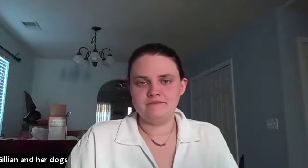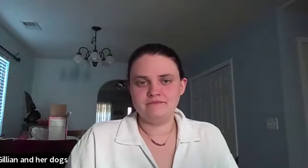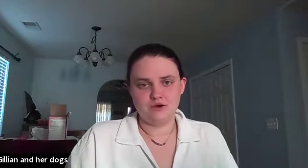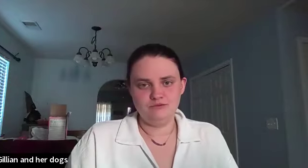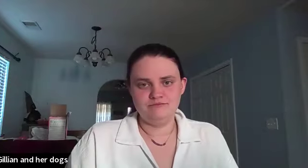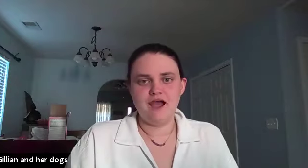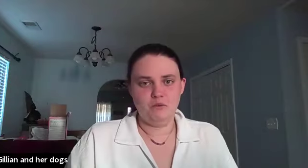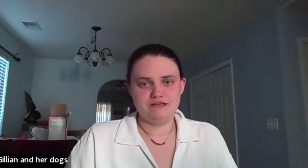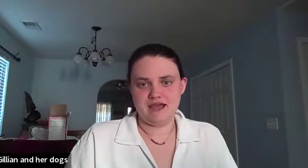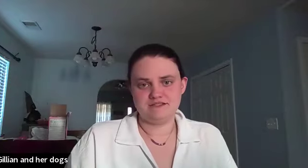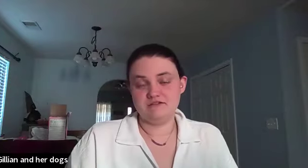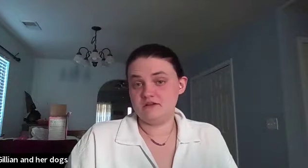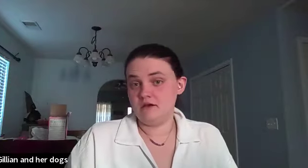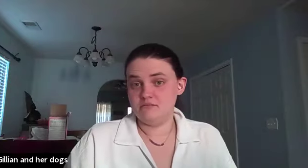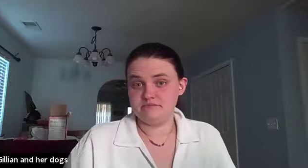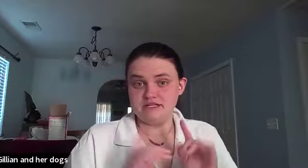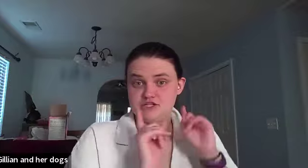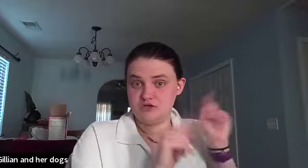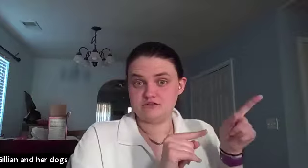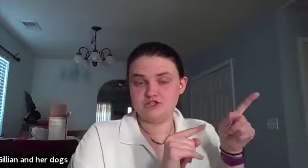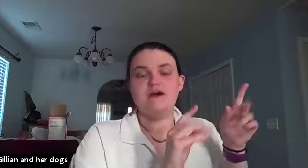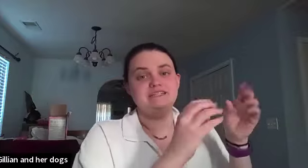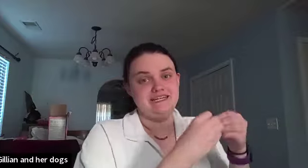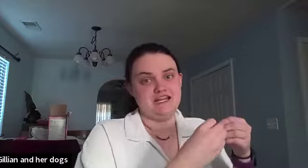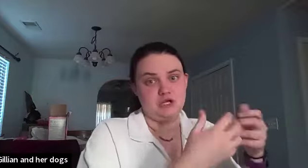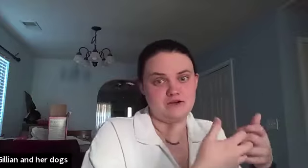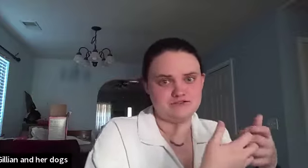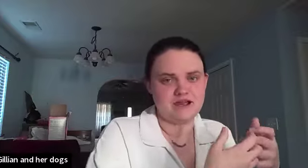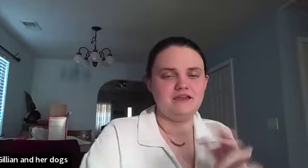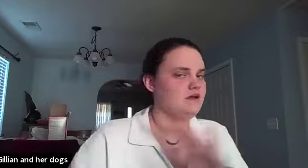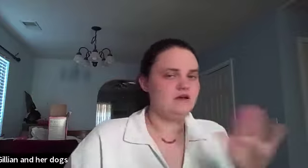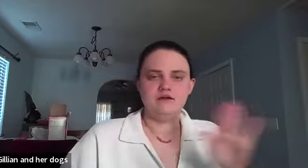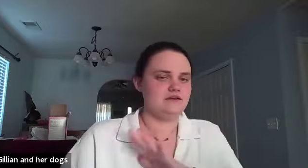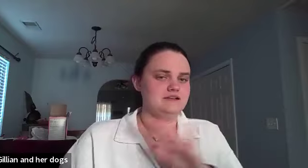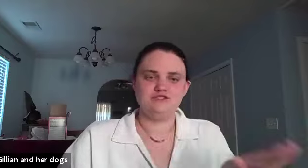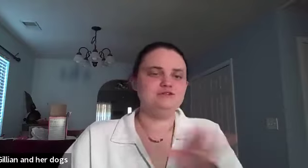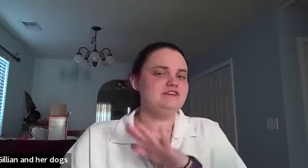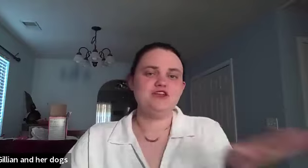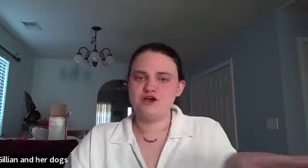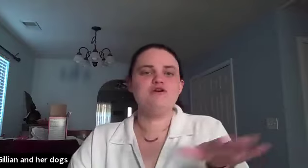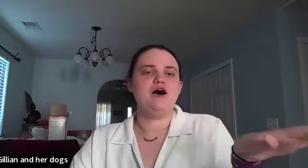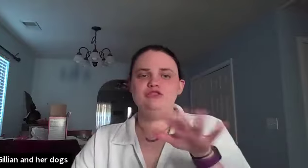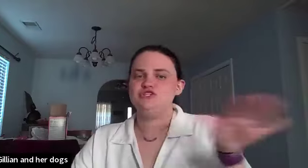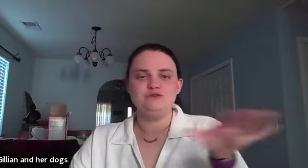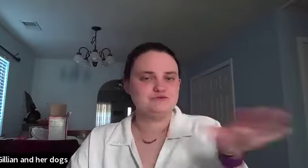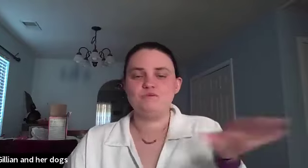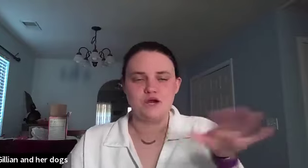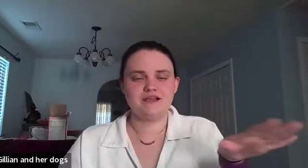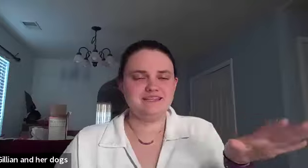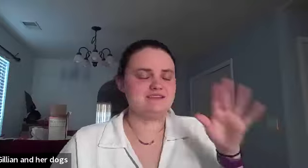no, I want a house salad." And they're like, "Oh, but it's at your house. So you have to get it at your house, right?" Like, Guys, you don't even know how the jokes work. It's